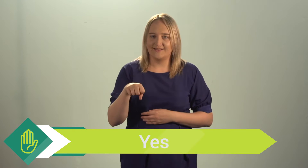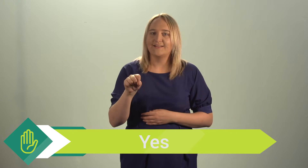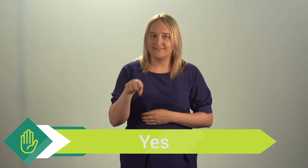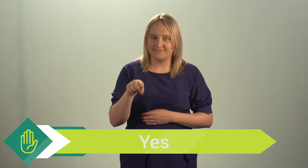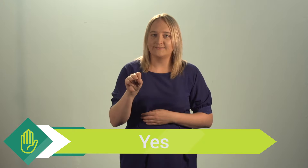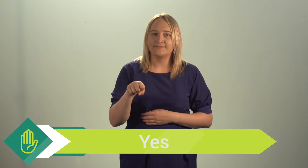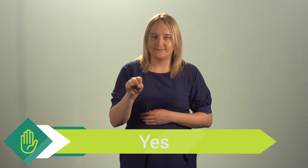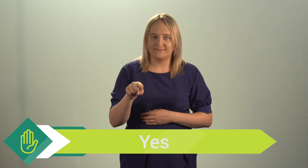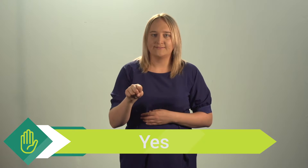yes,